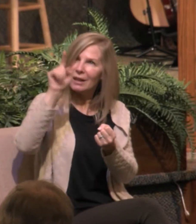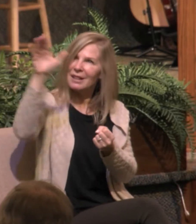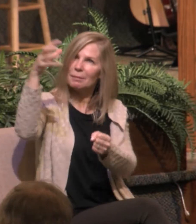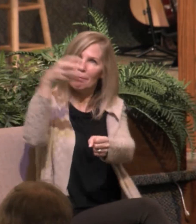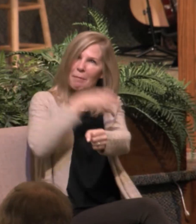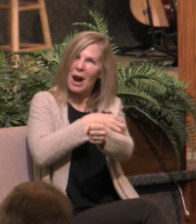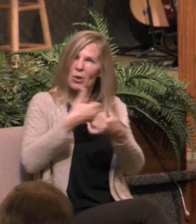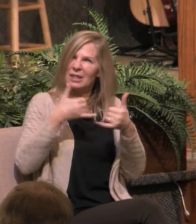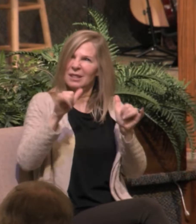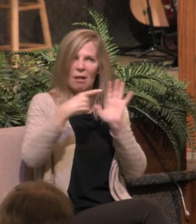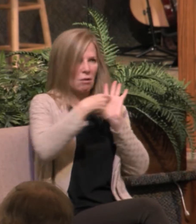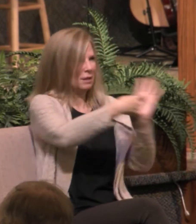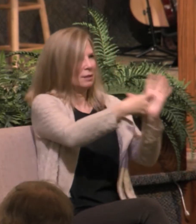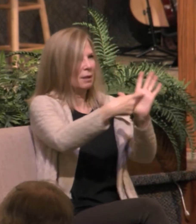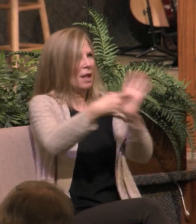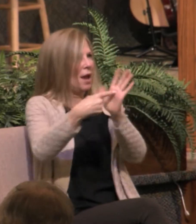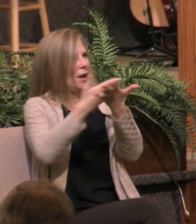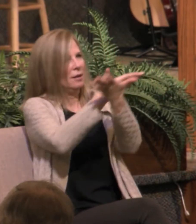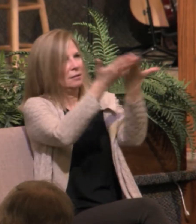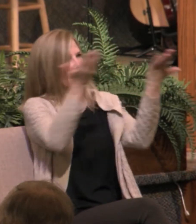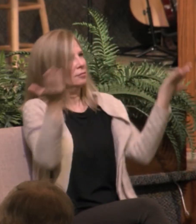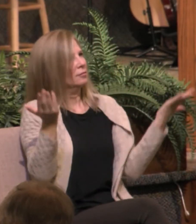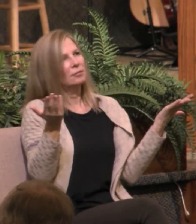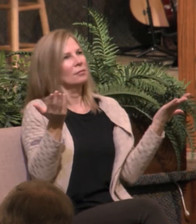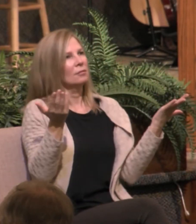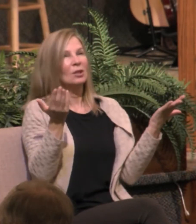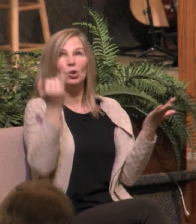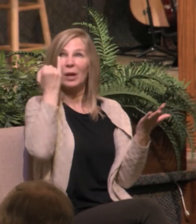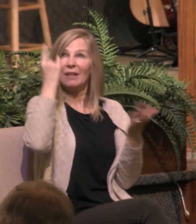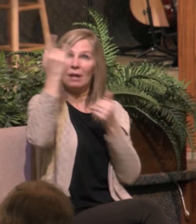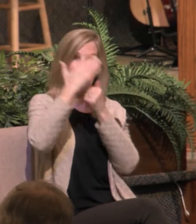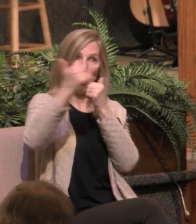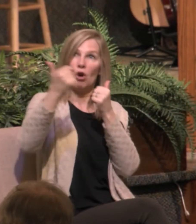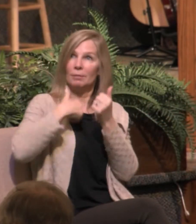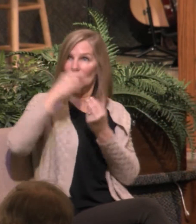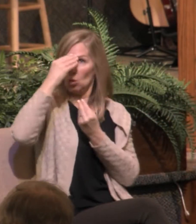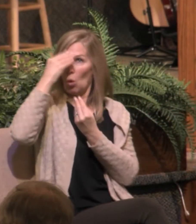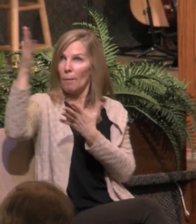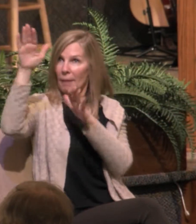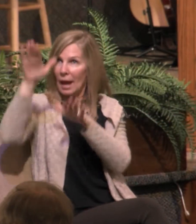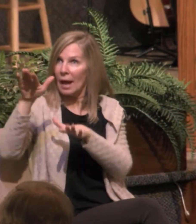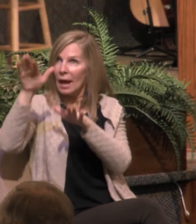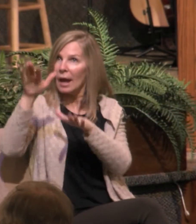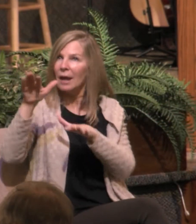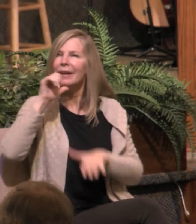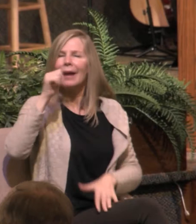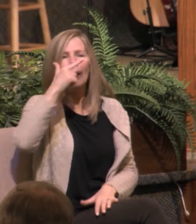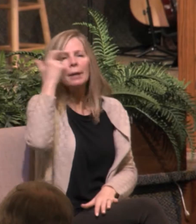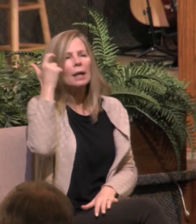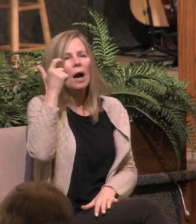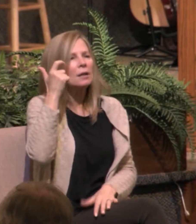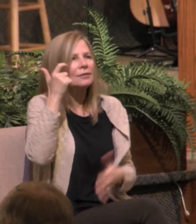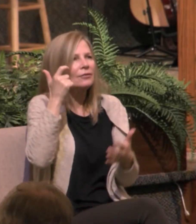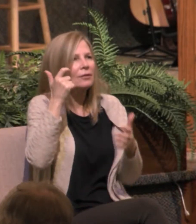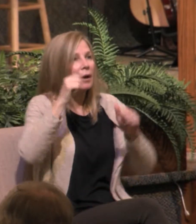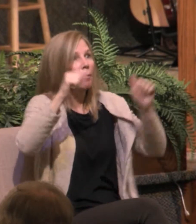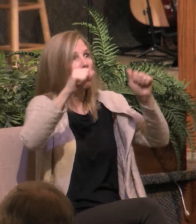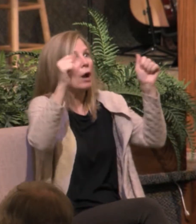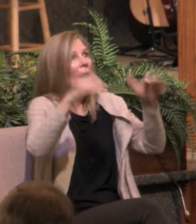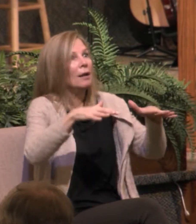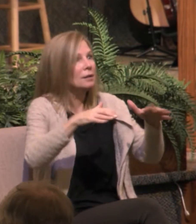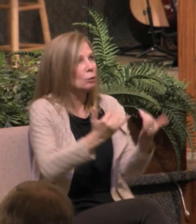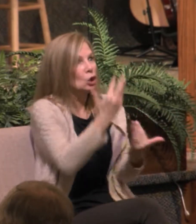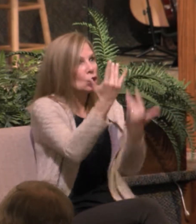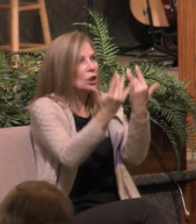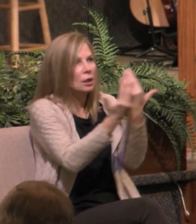power is still on display. Such that when he calls us to obey, not by some miraculous sign like a burning bush, but by the